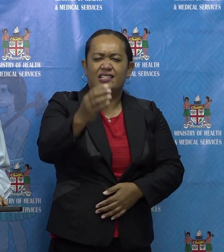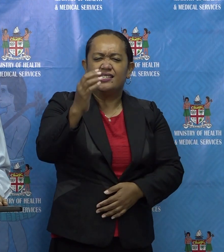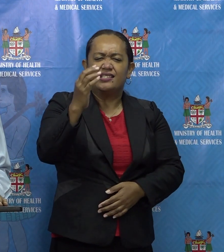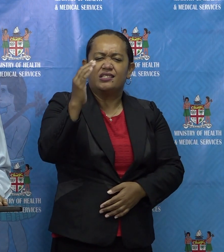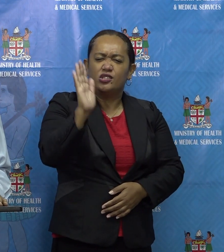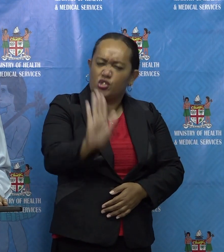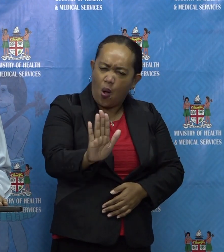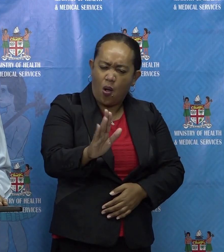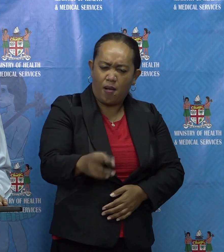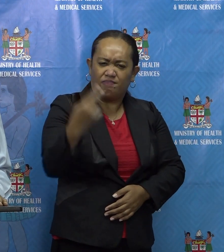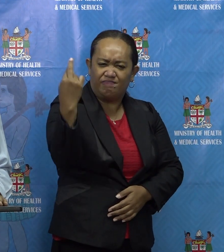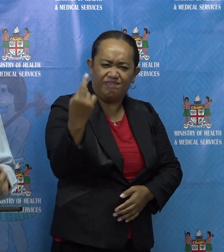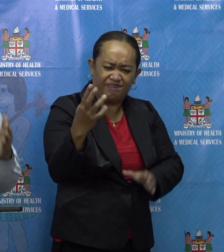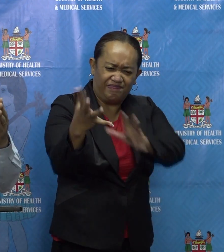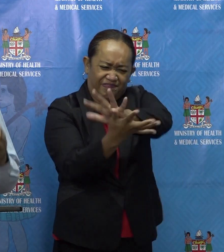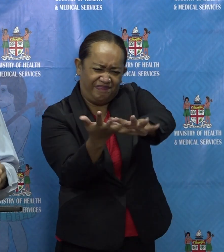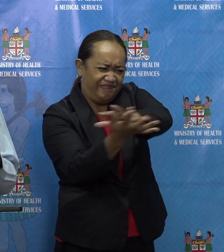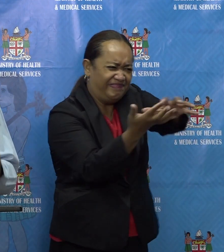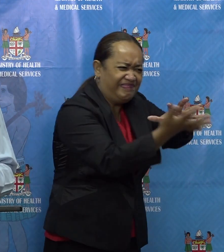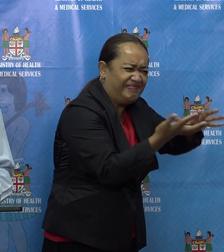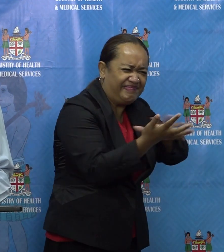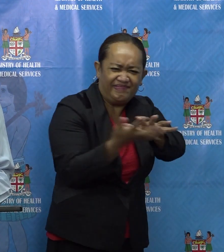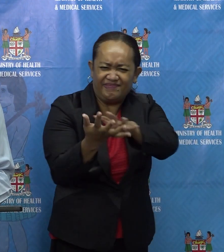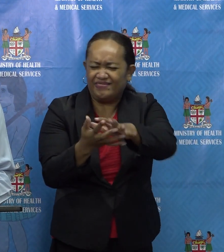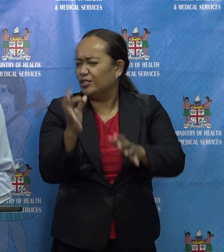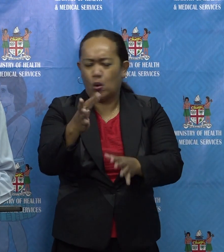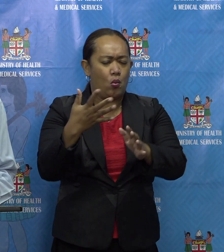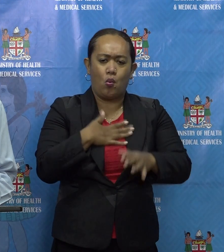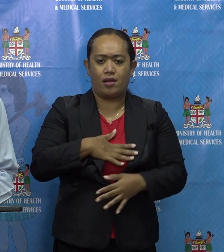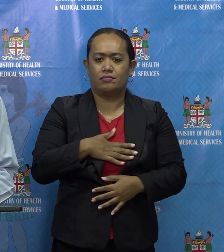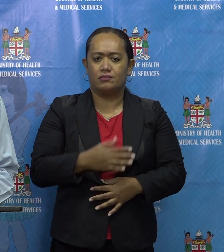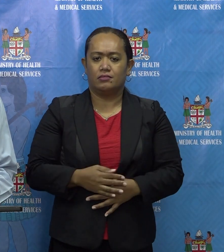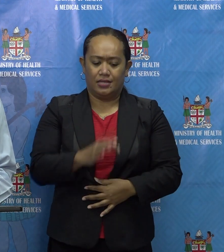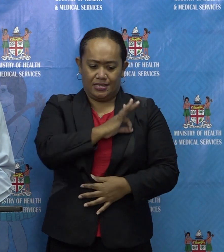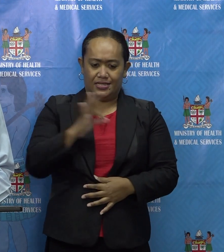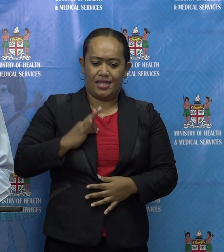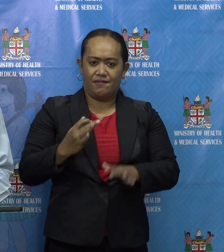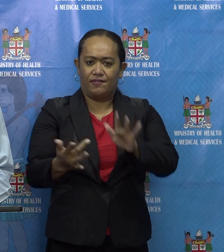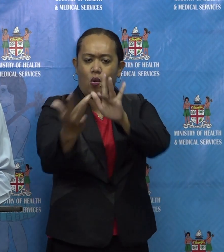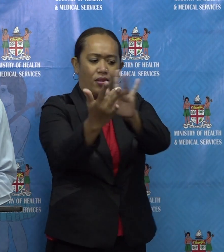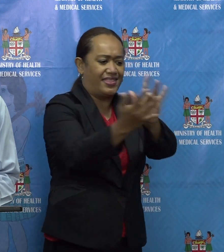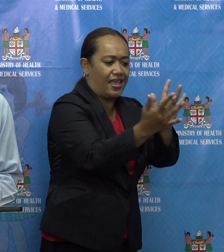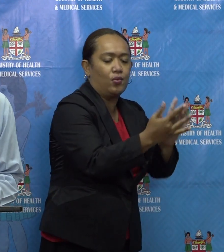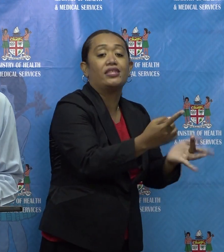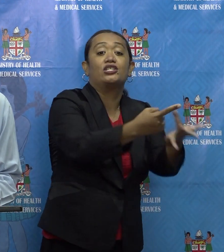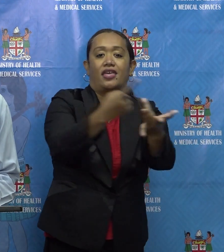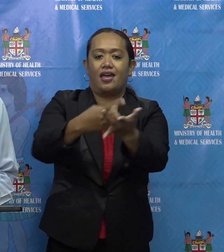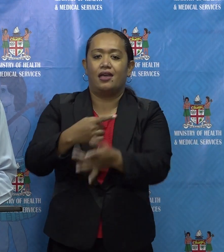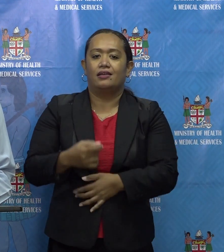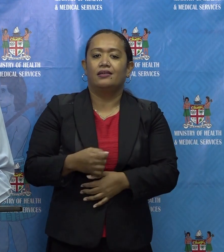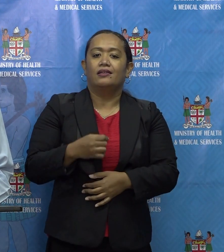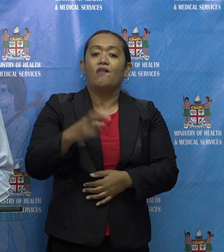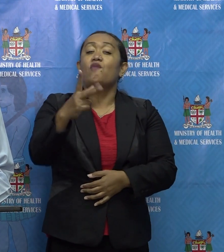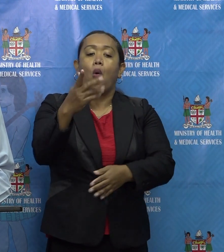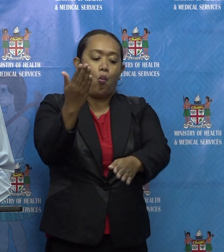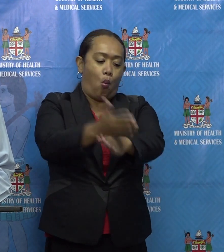members who come into direct contact, or in order to minimize the number of staff members who come into direct contact with each other.